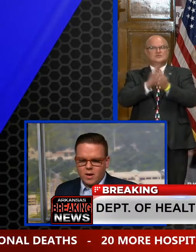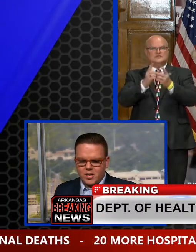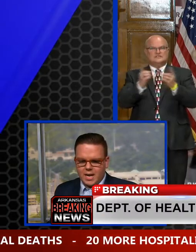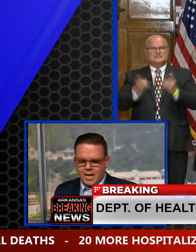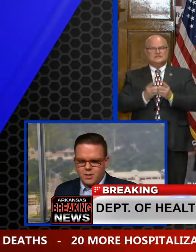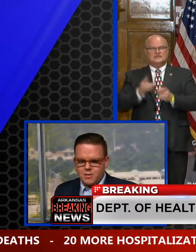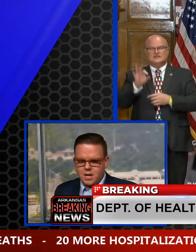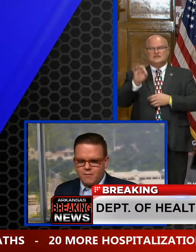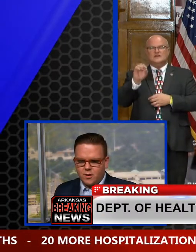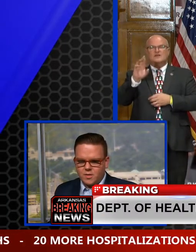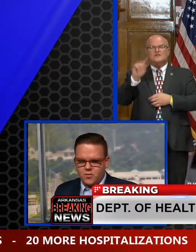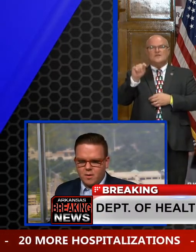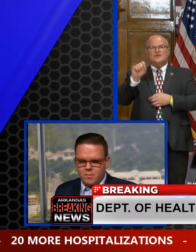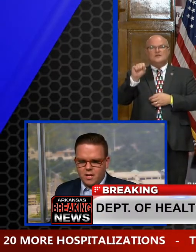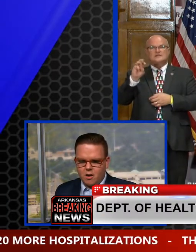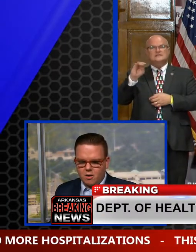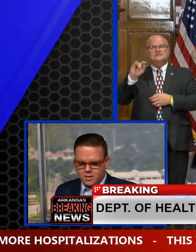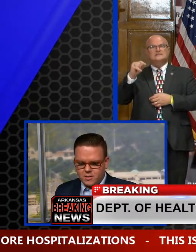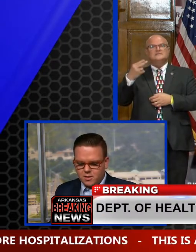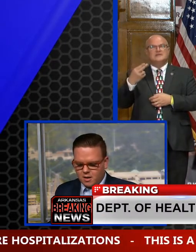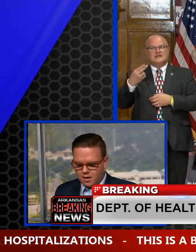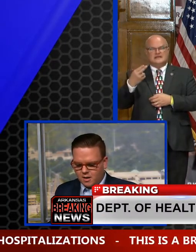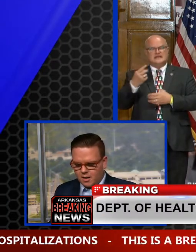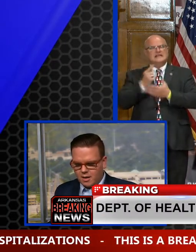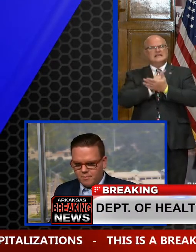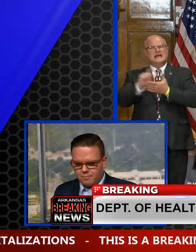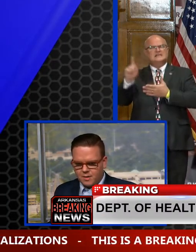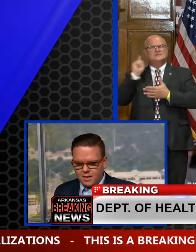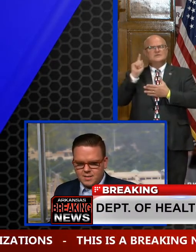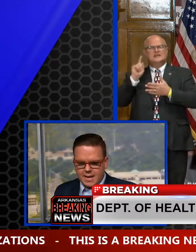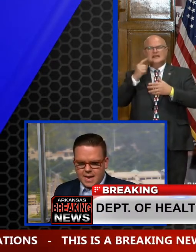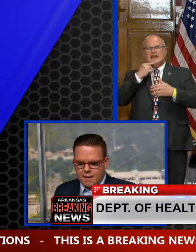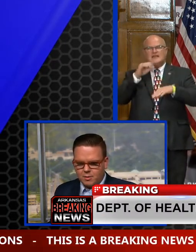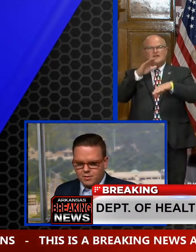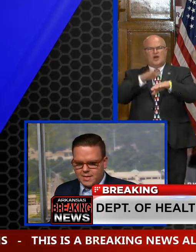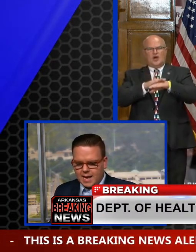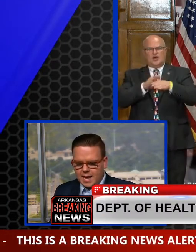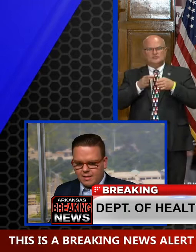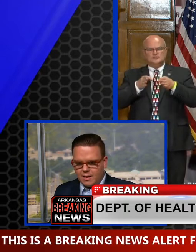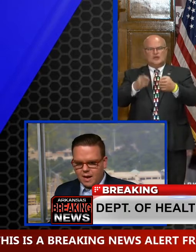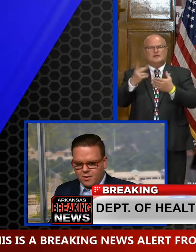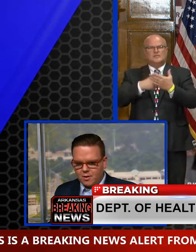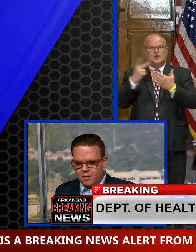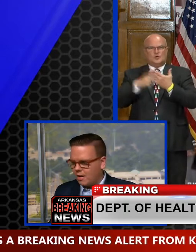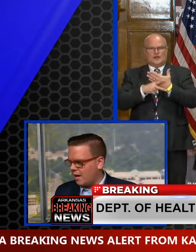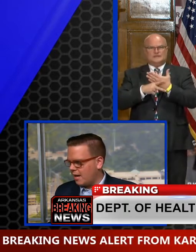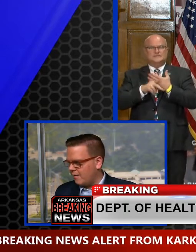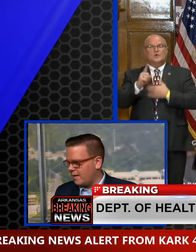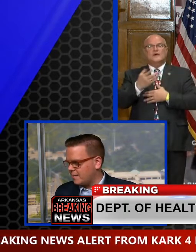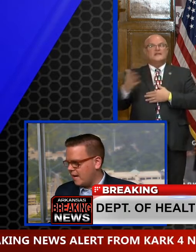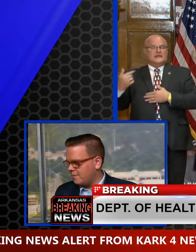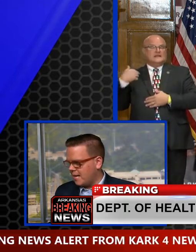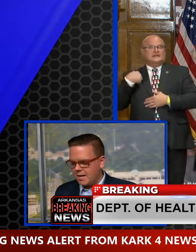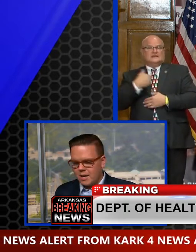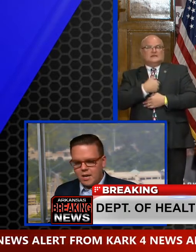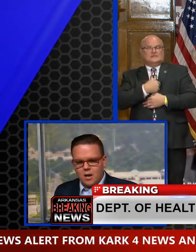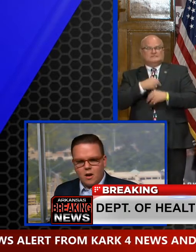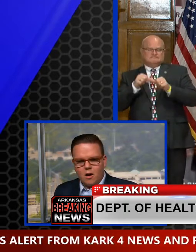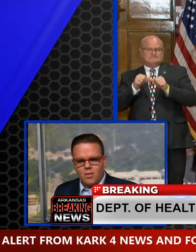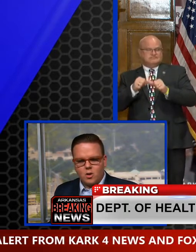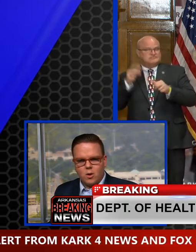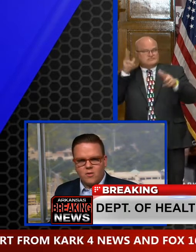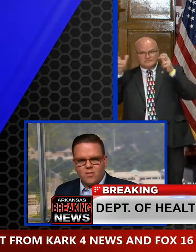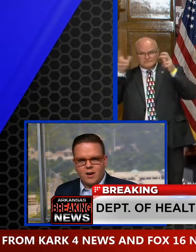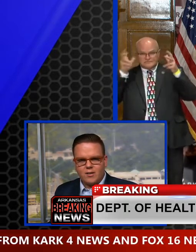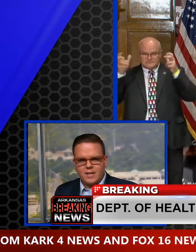You've been watching a news conference from the Arkansas state capitol today. The governor giving us an update